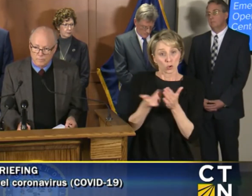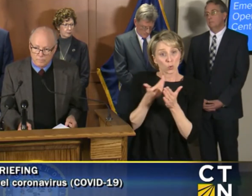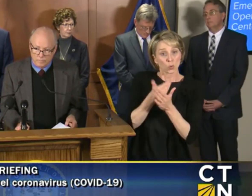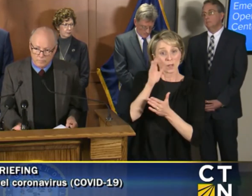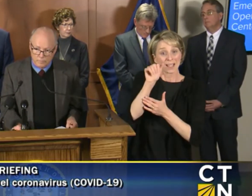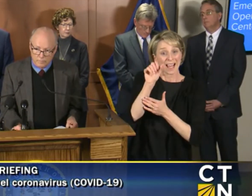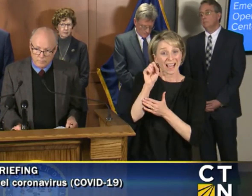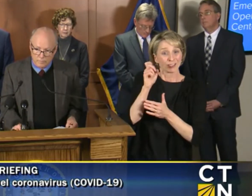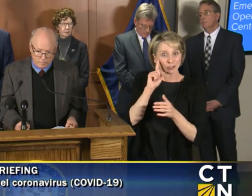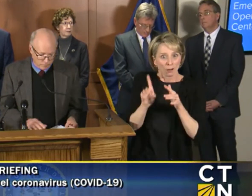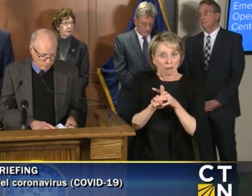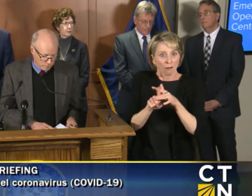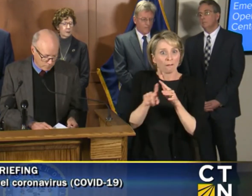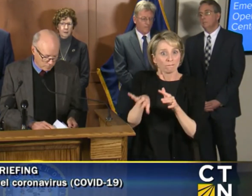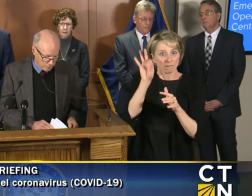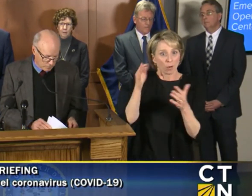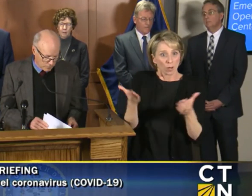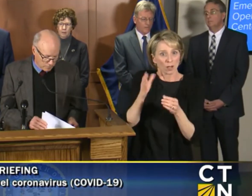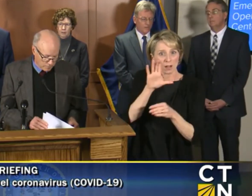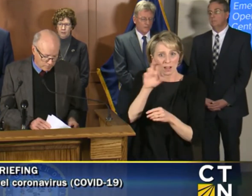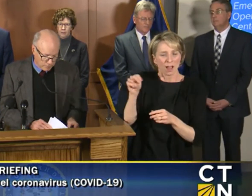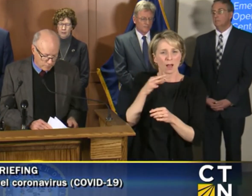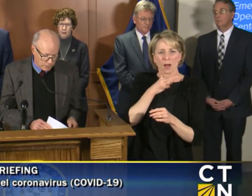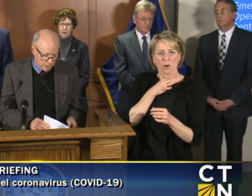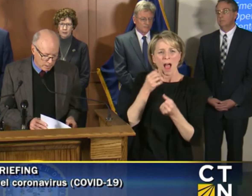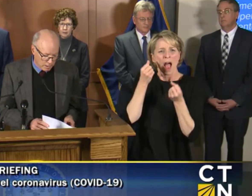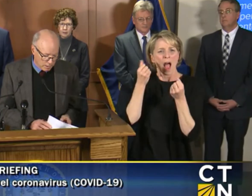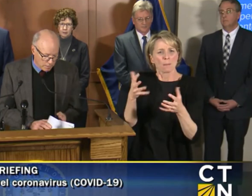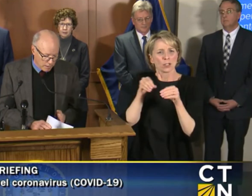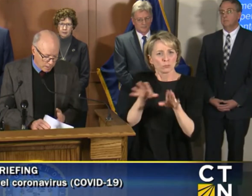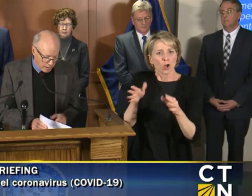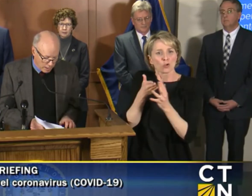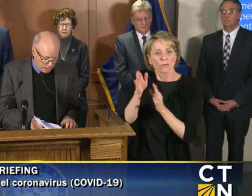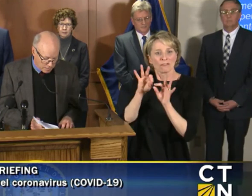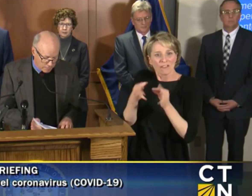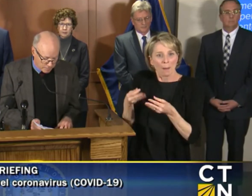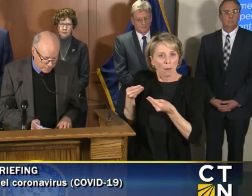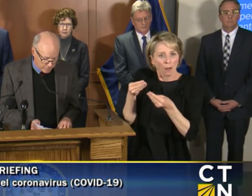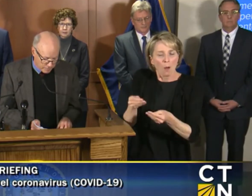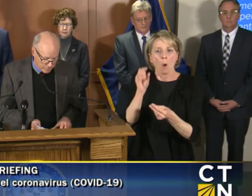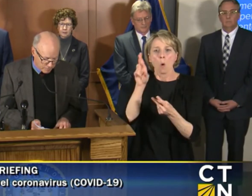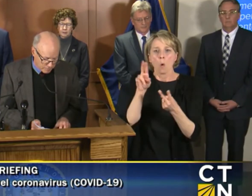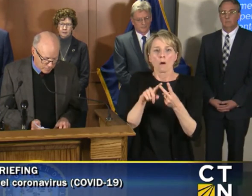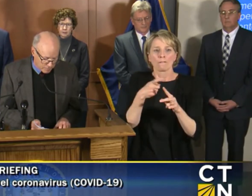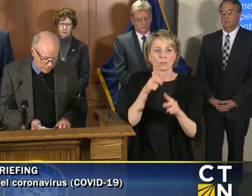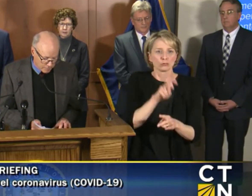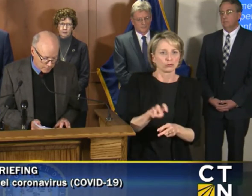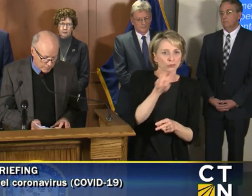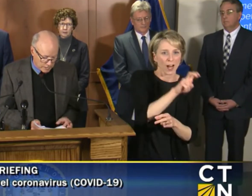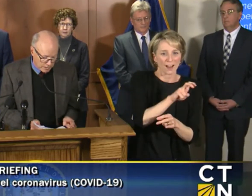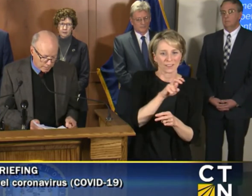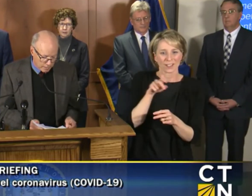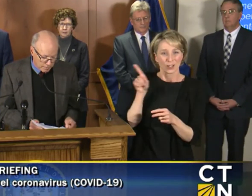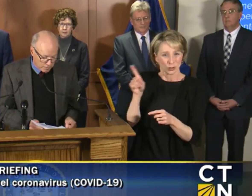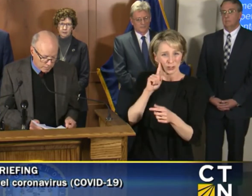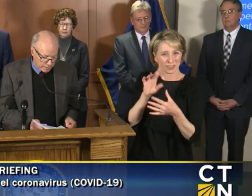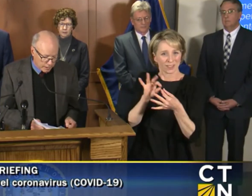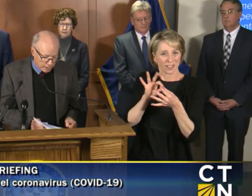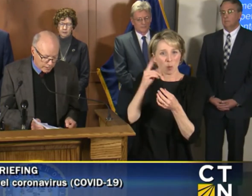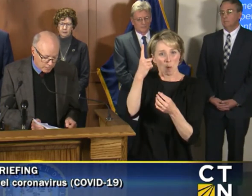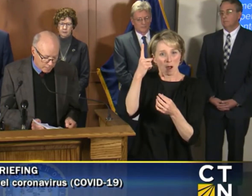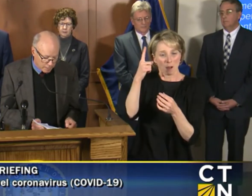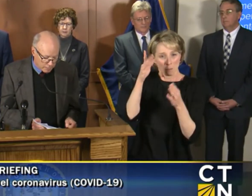community spread, how many were travel related? Because in response to Mark's question about the New Bethlehem case, you said it